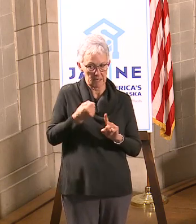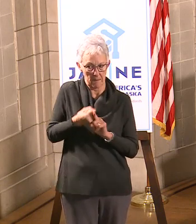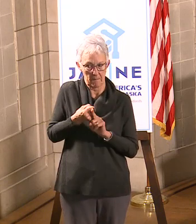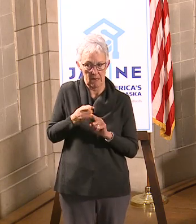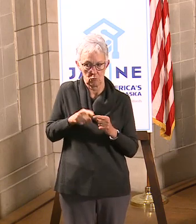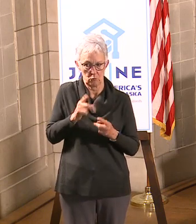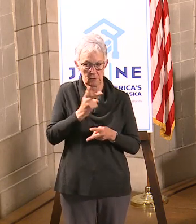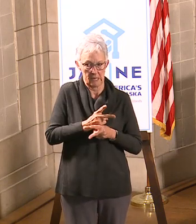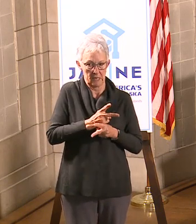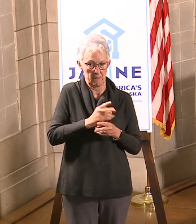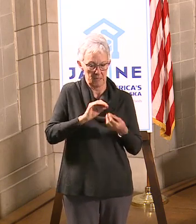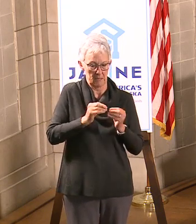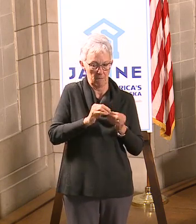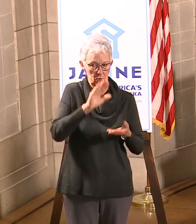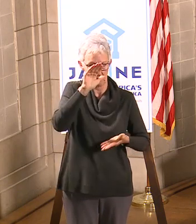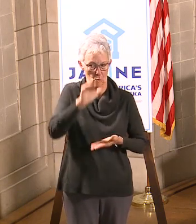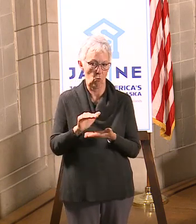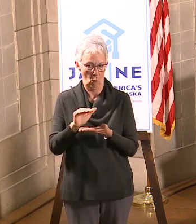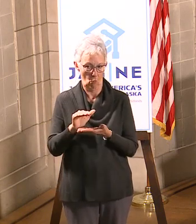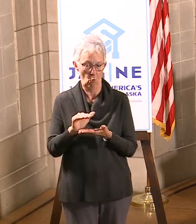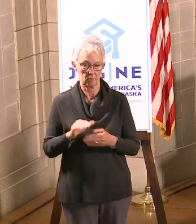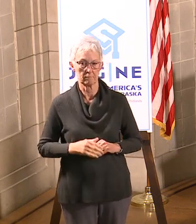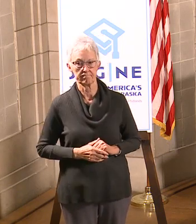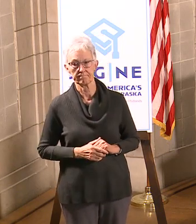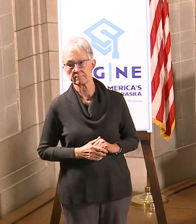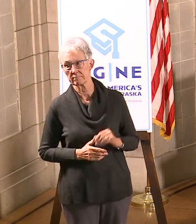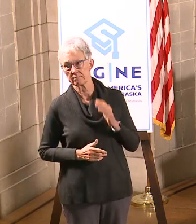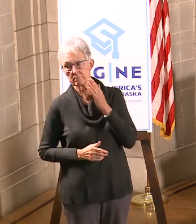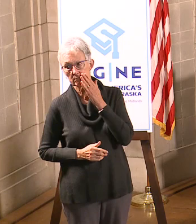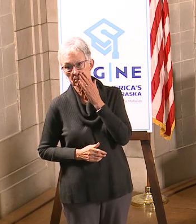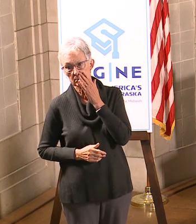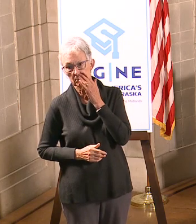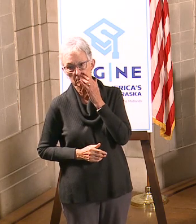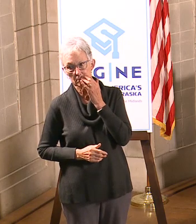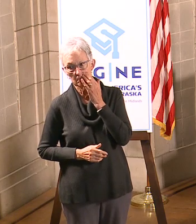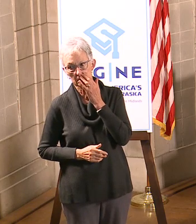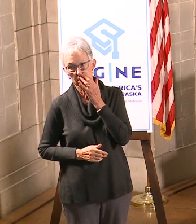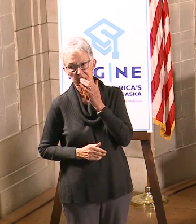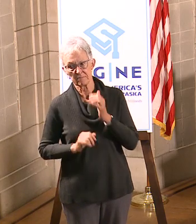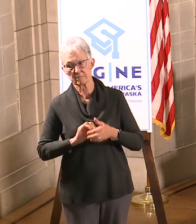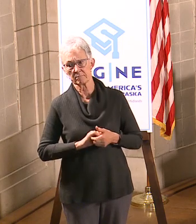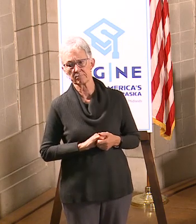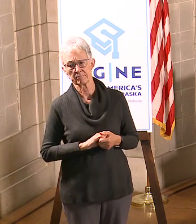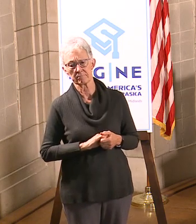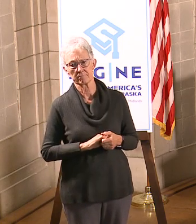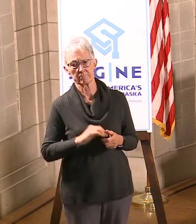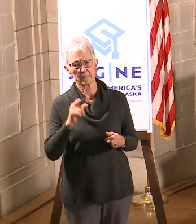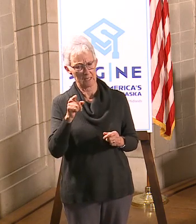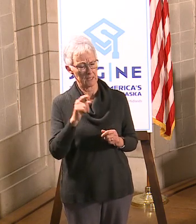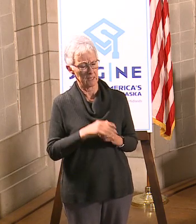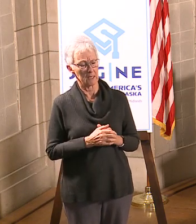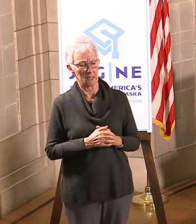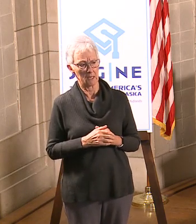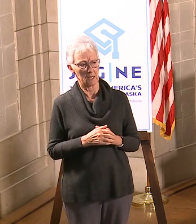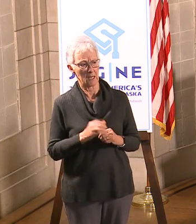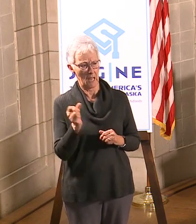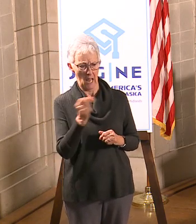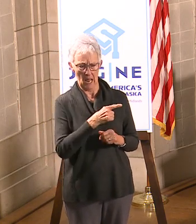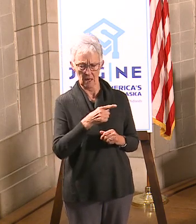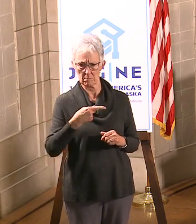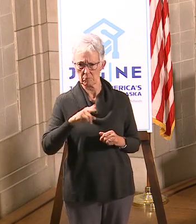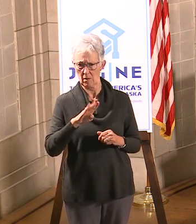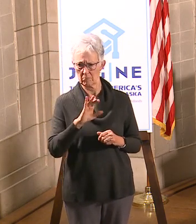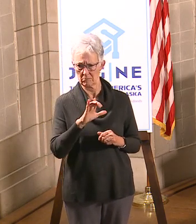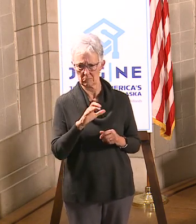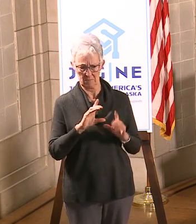areas. And how much heat have a lot of these public health officials had to endure or take for implementing